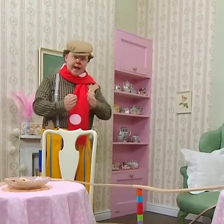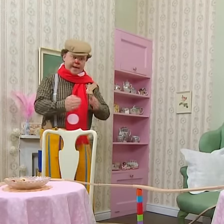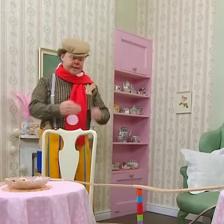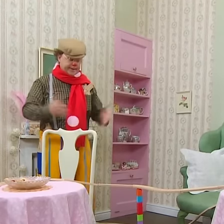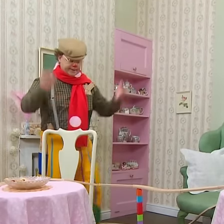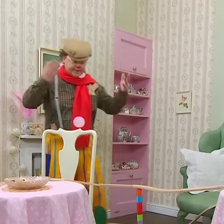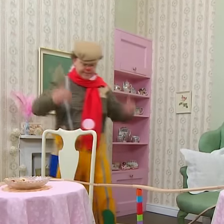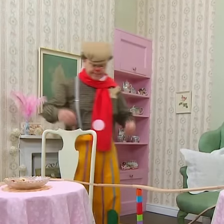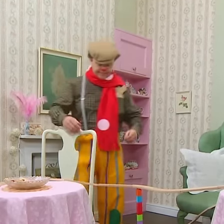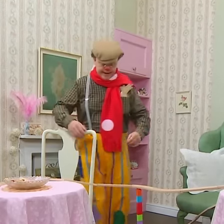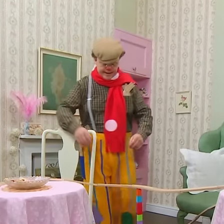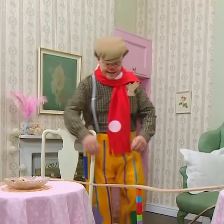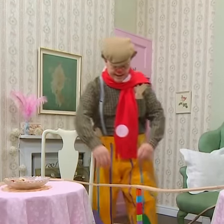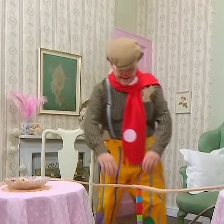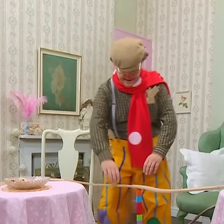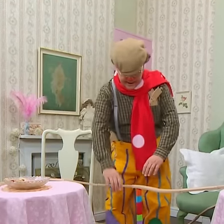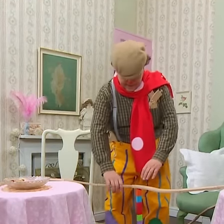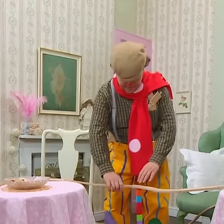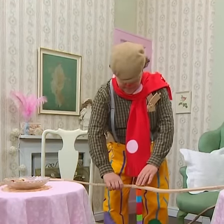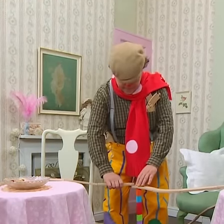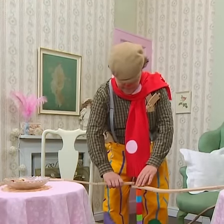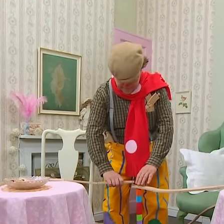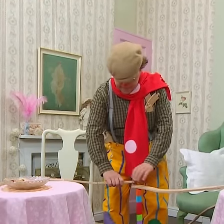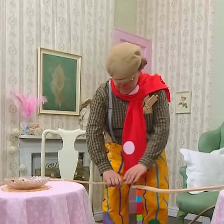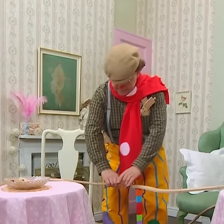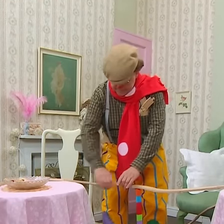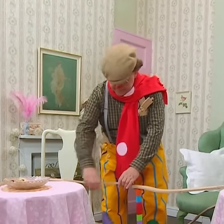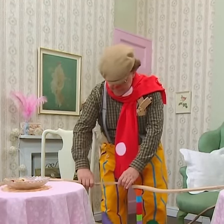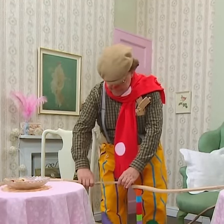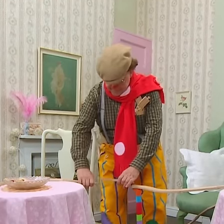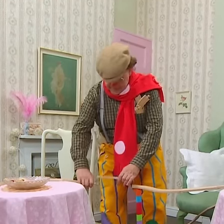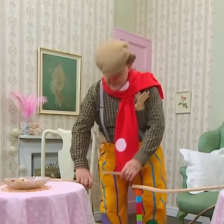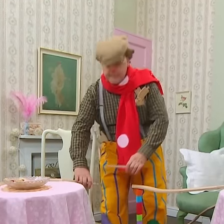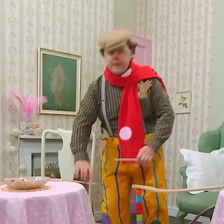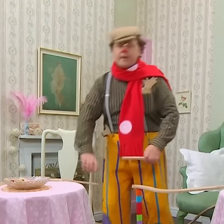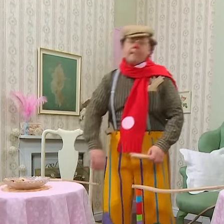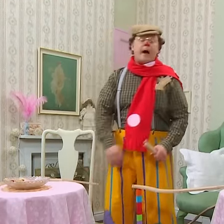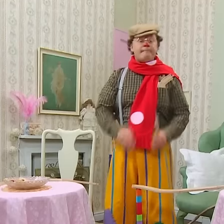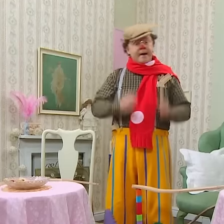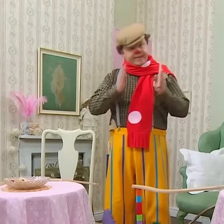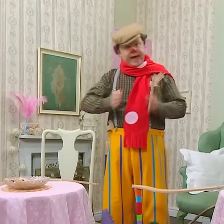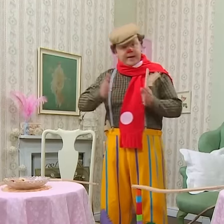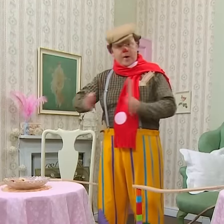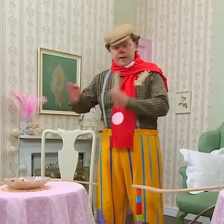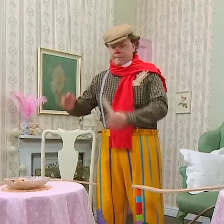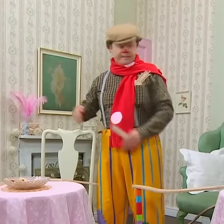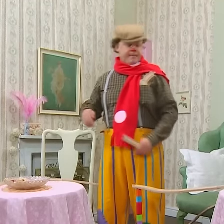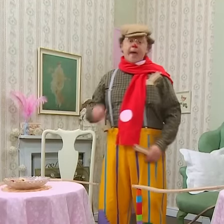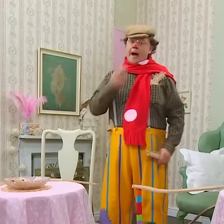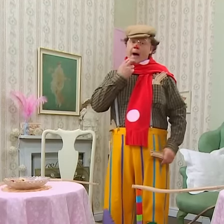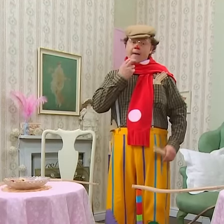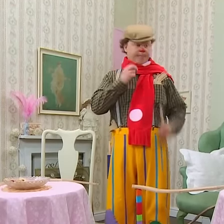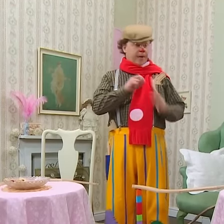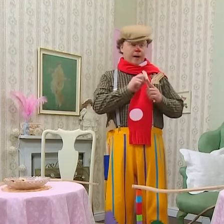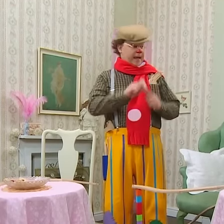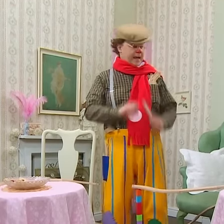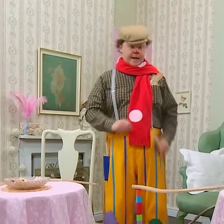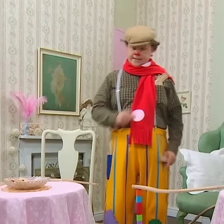track! Oh, really? But Grandad Tumble, that's Mr Tumble. Look, I must get on. I mean, Aunt Polly, she